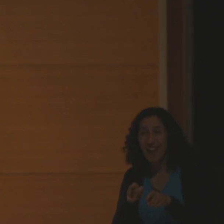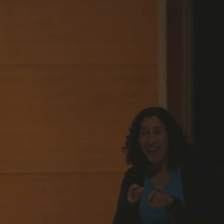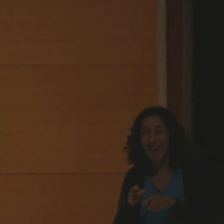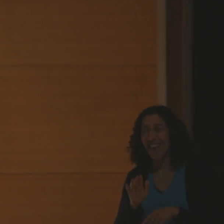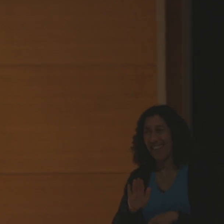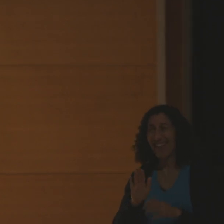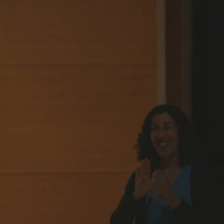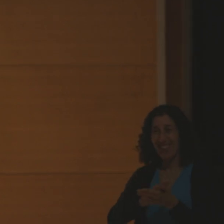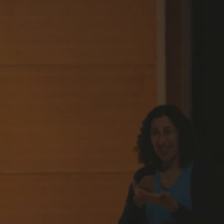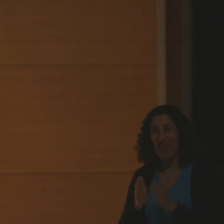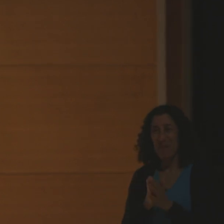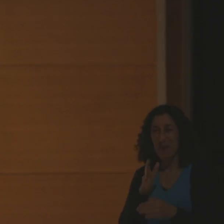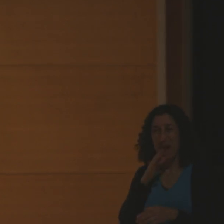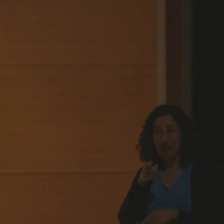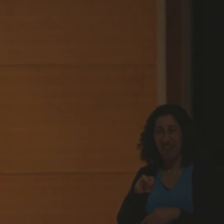Yeah, there she is.